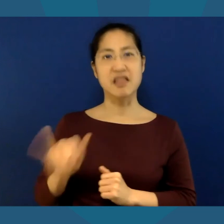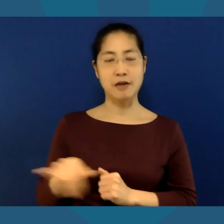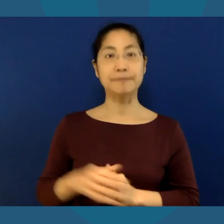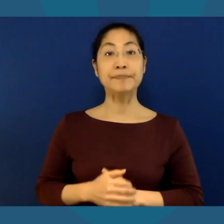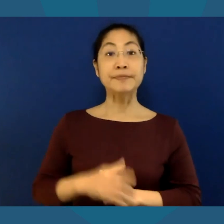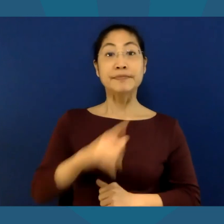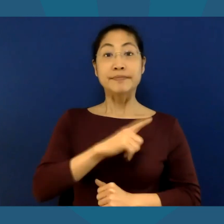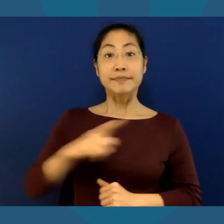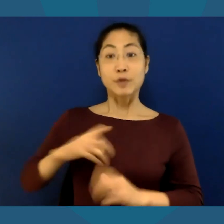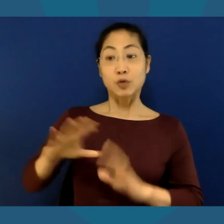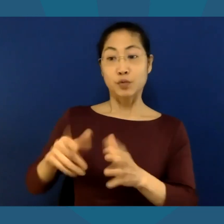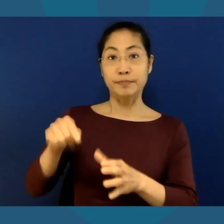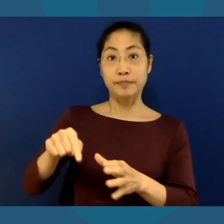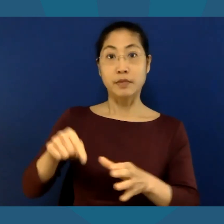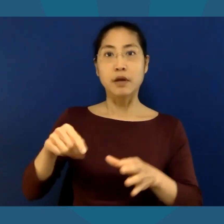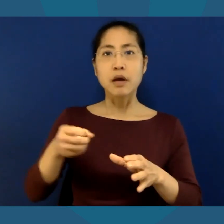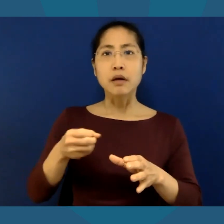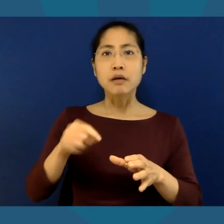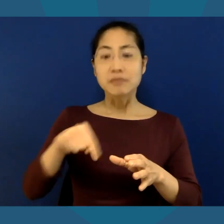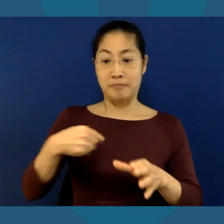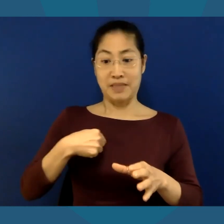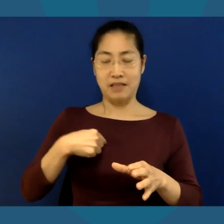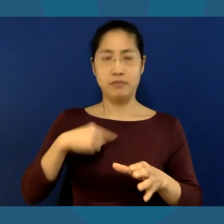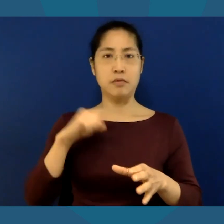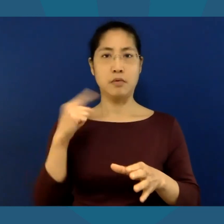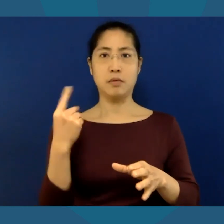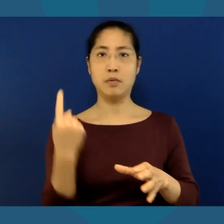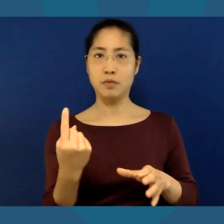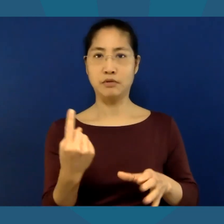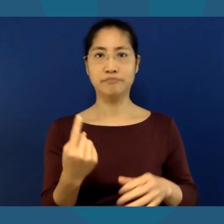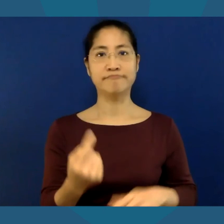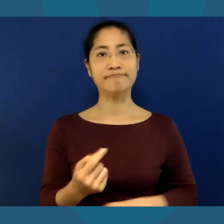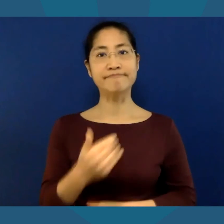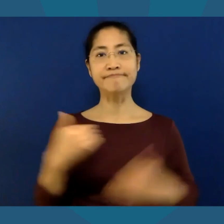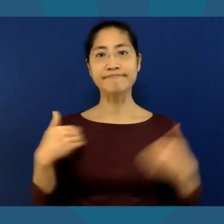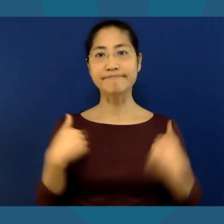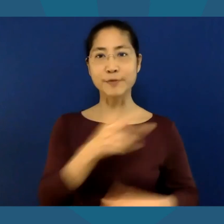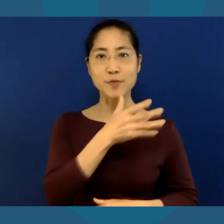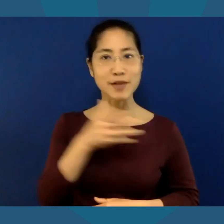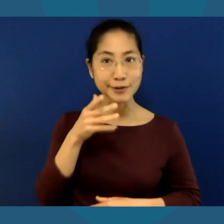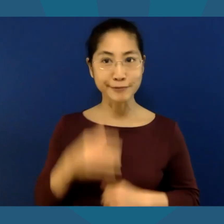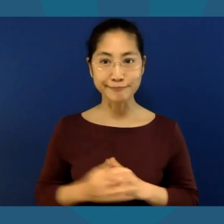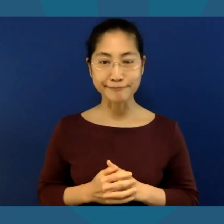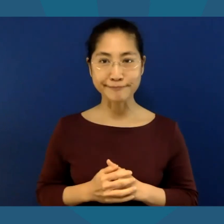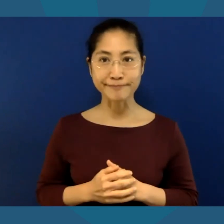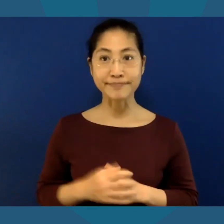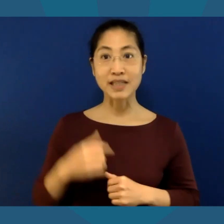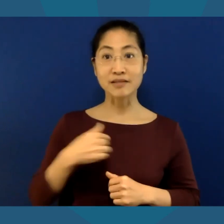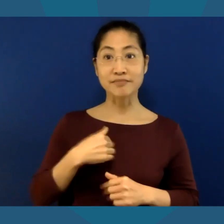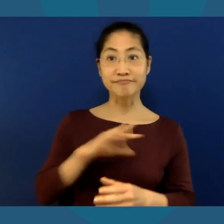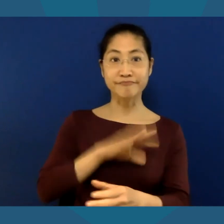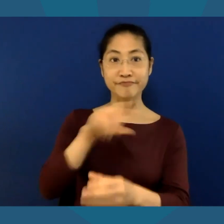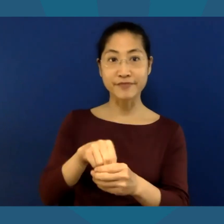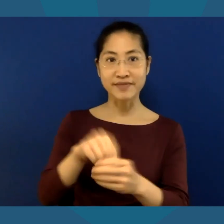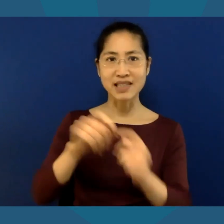As the only rancher in the legislature, I'm involved in most issues dealing